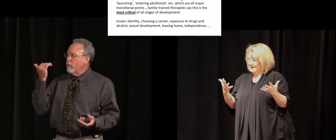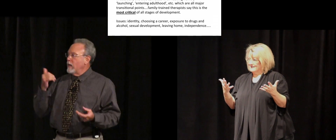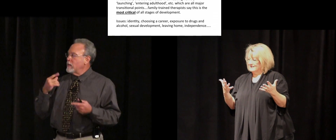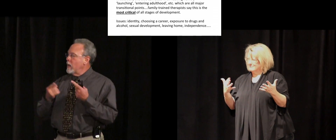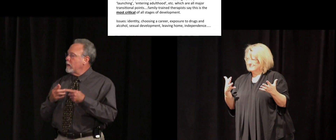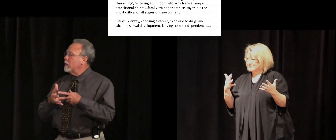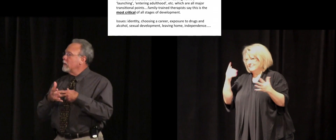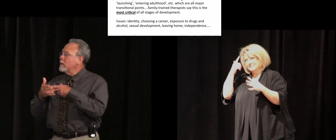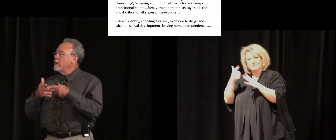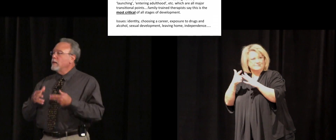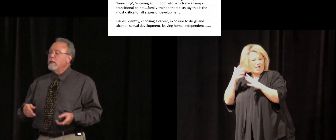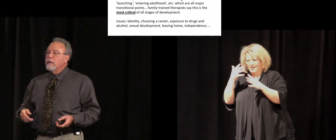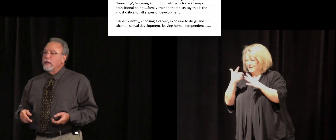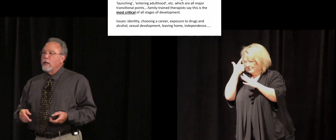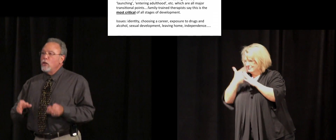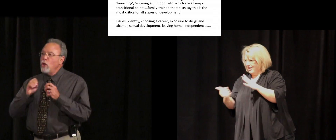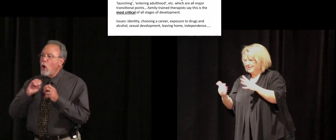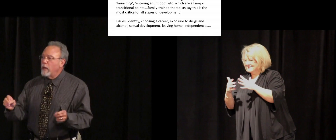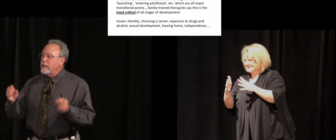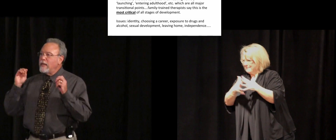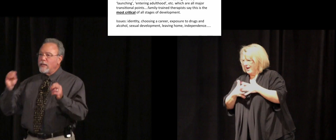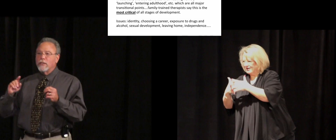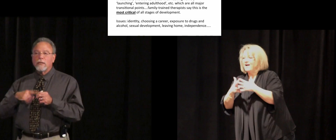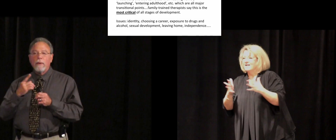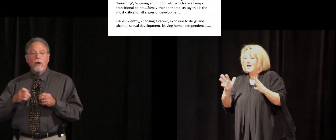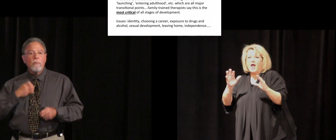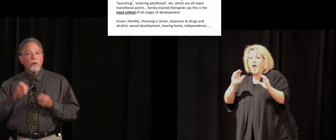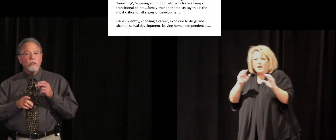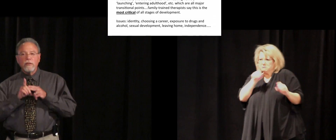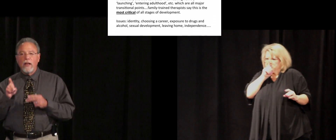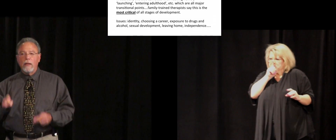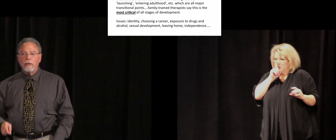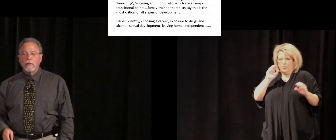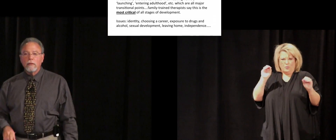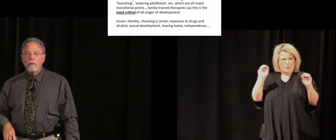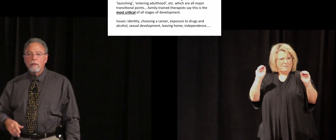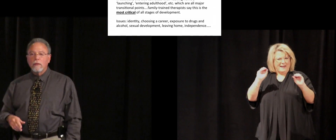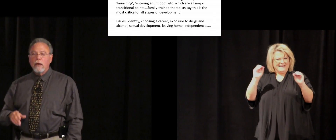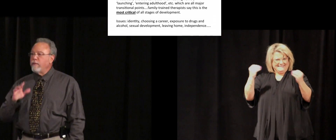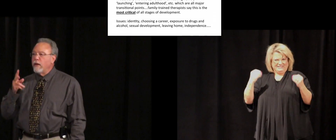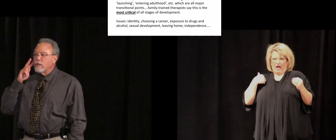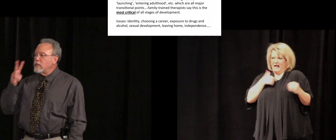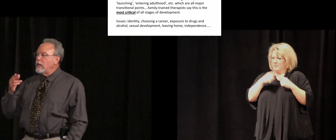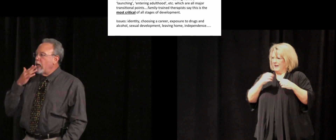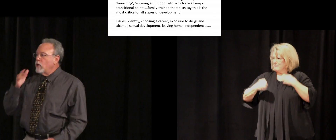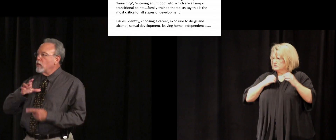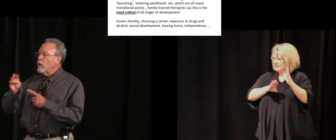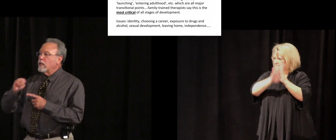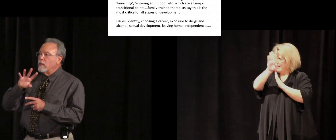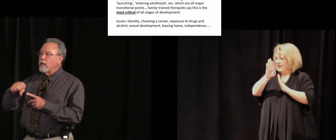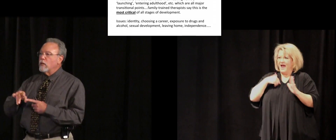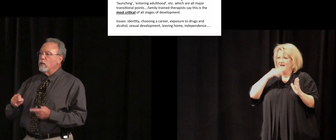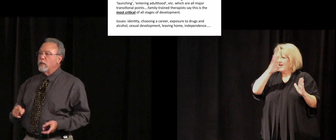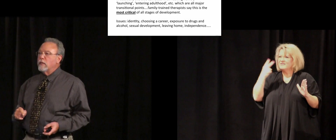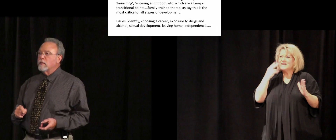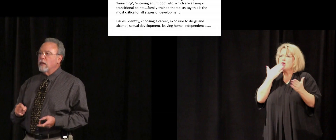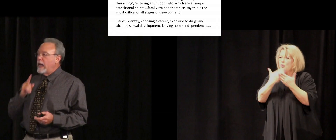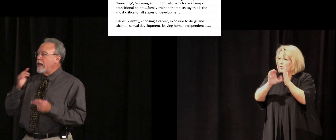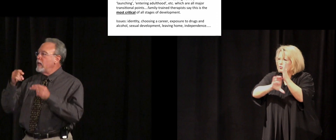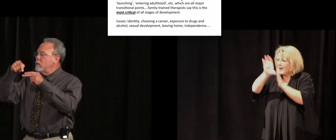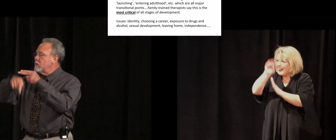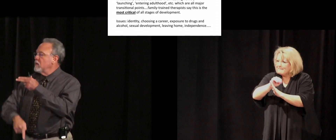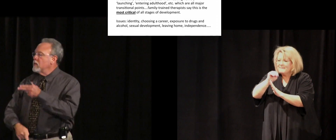Petrified. Yep. Or what I find a lot of times, they don't want to be there. They don't